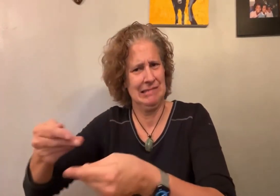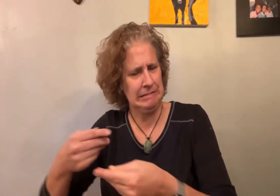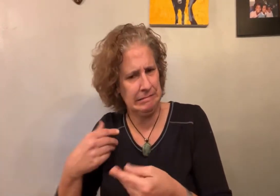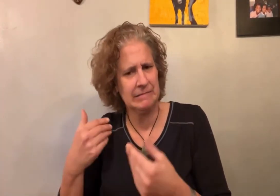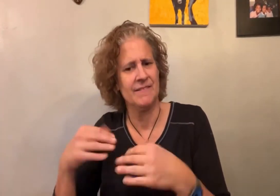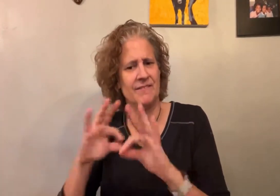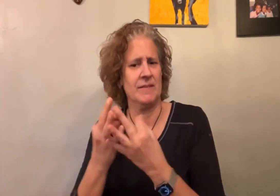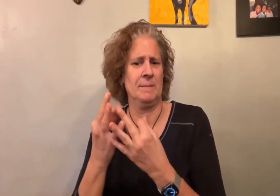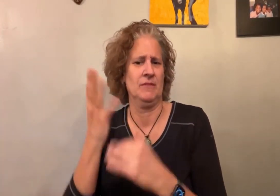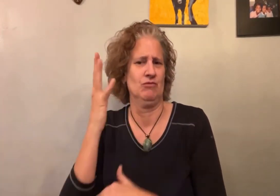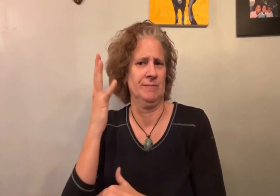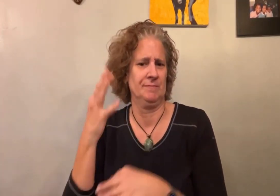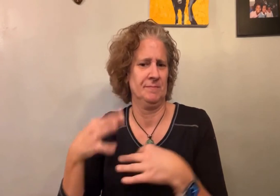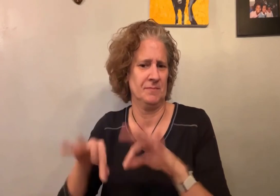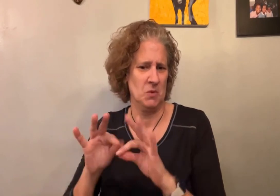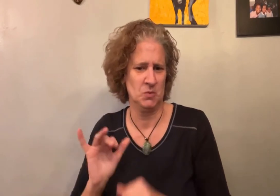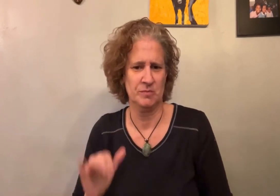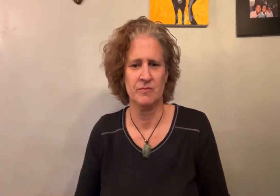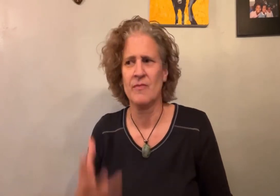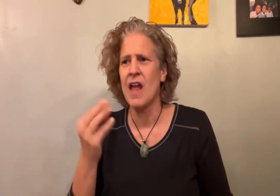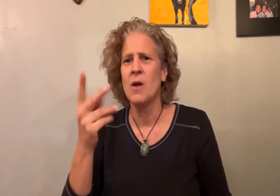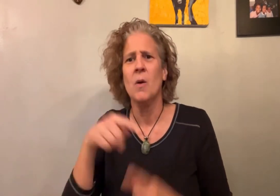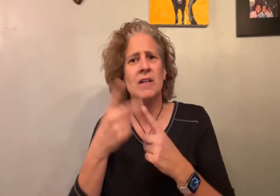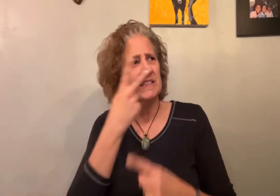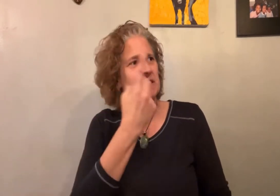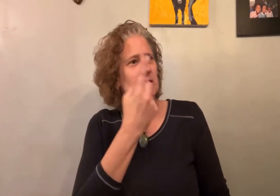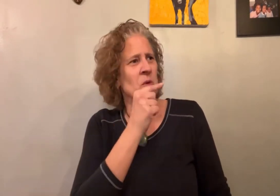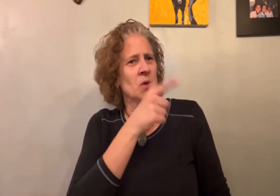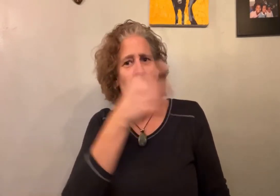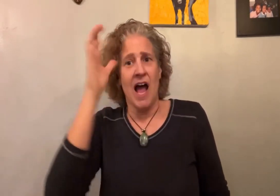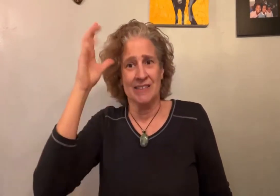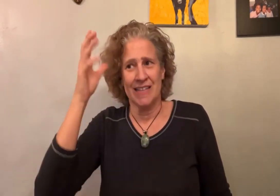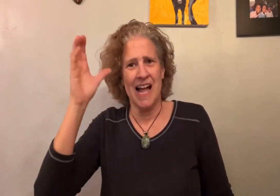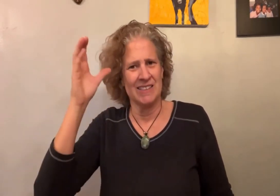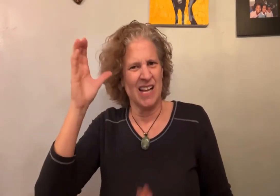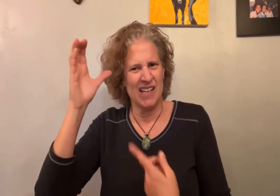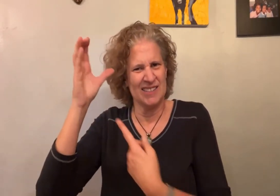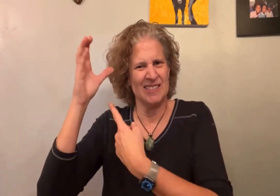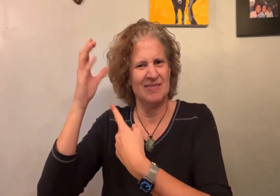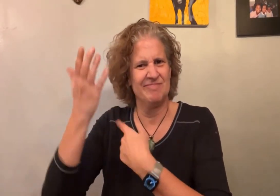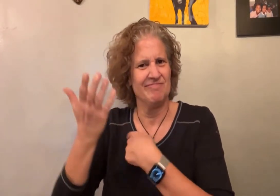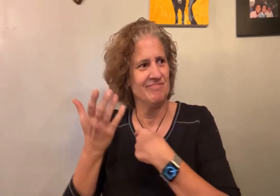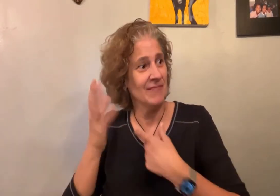that information due to communication barriers, and they don't know their lineage.